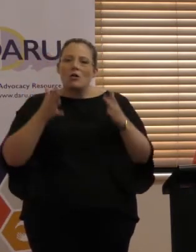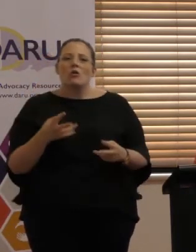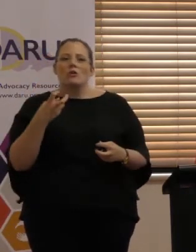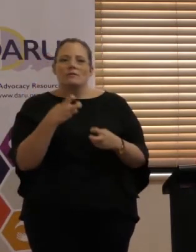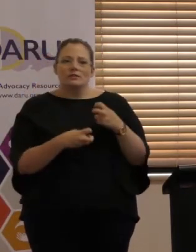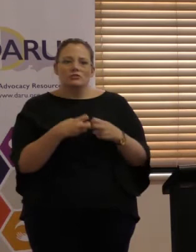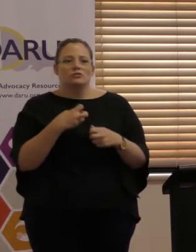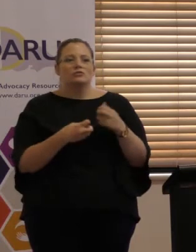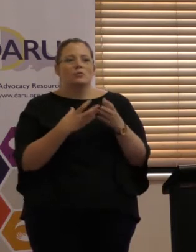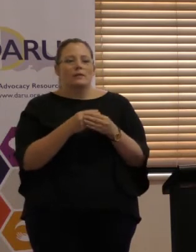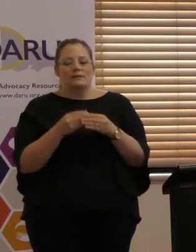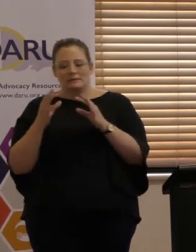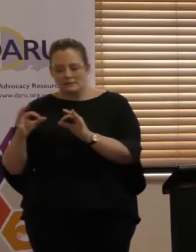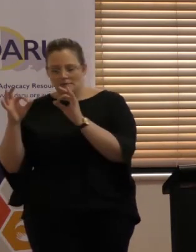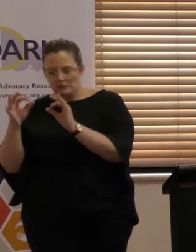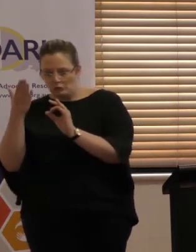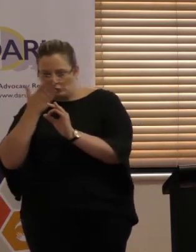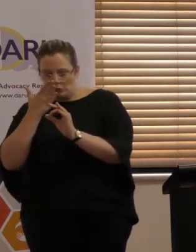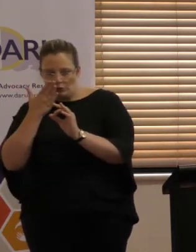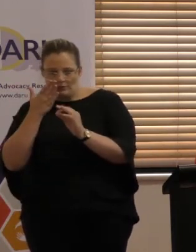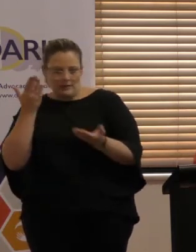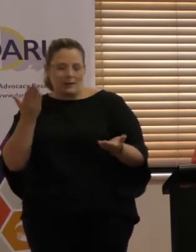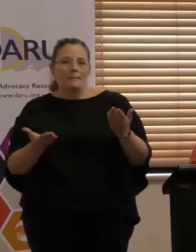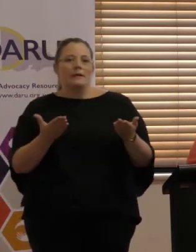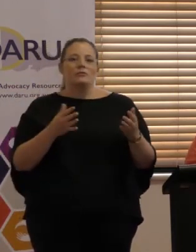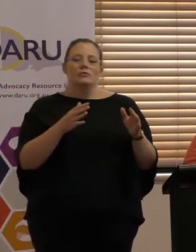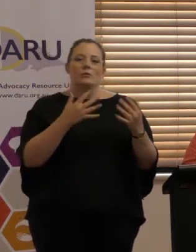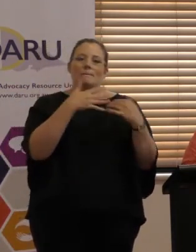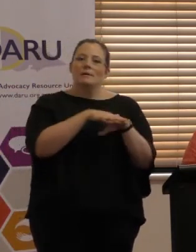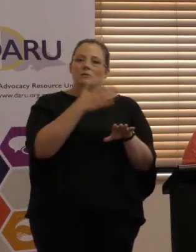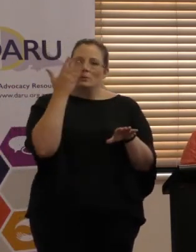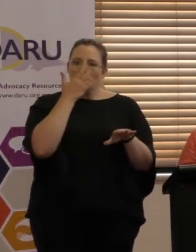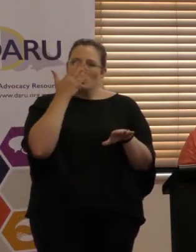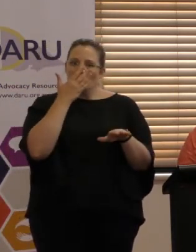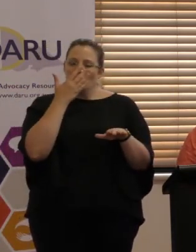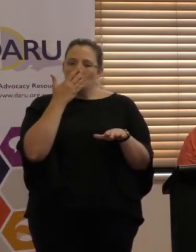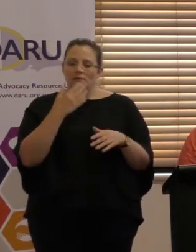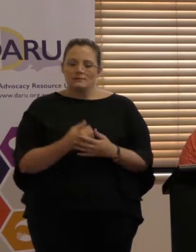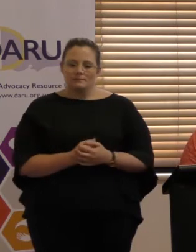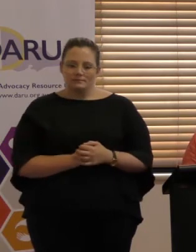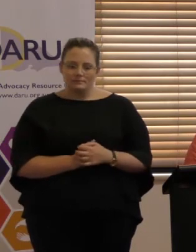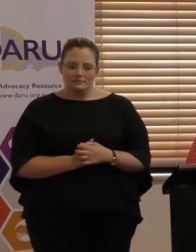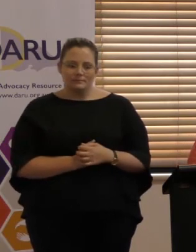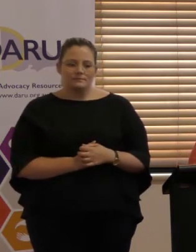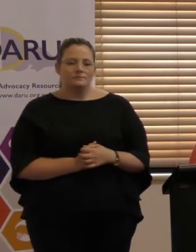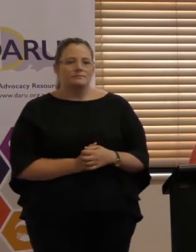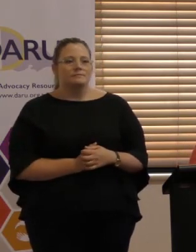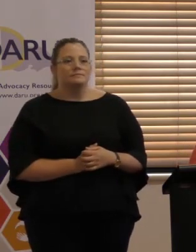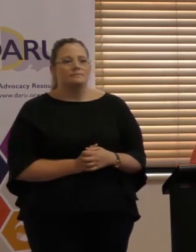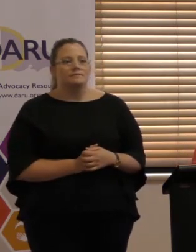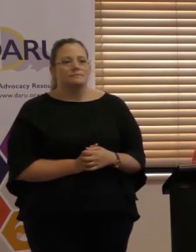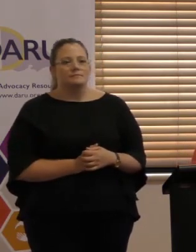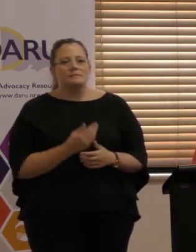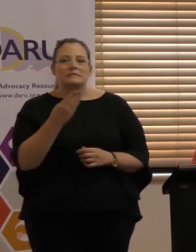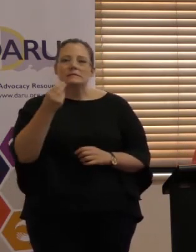versus mainstream schools. And so some people say that